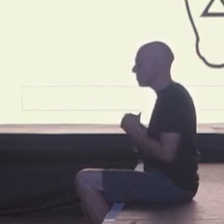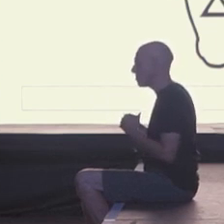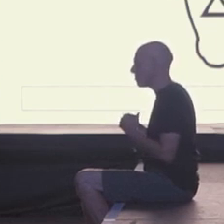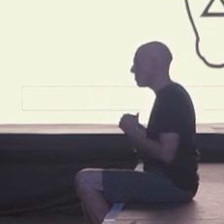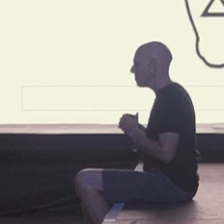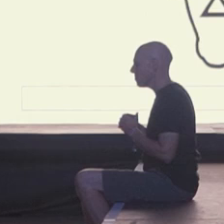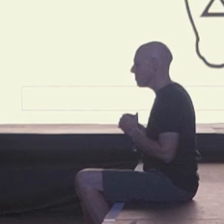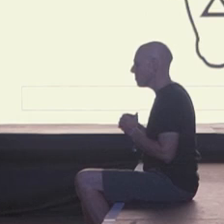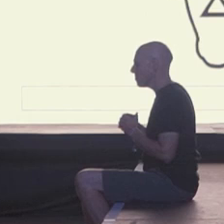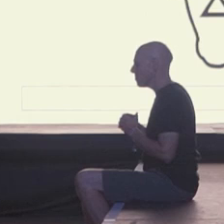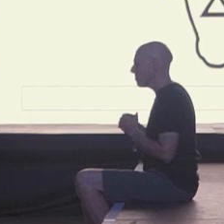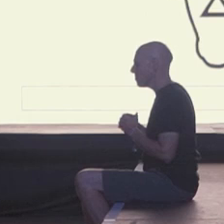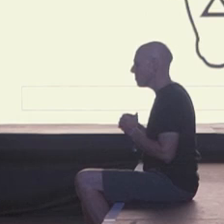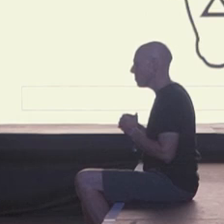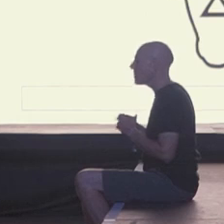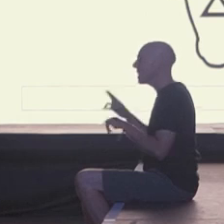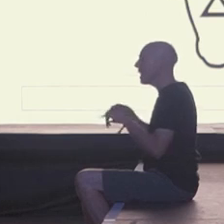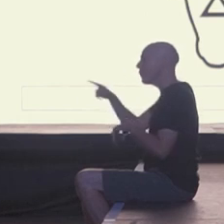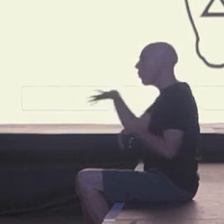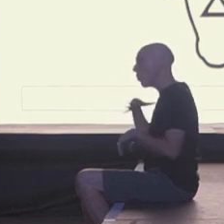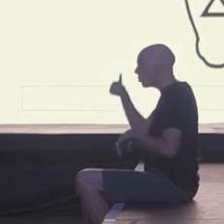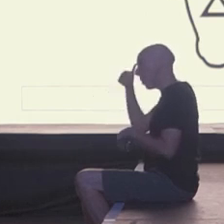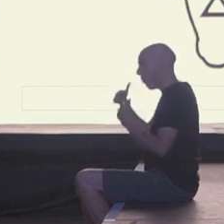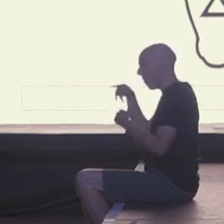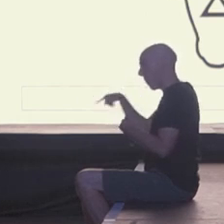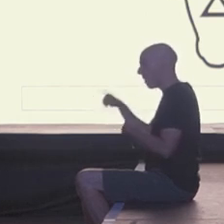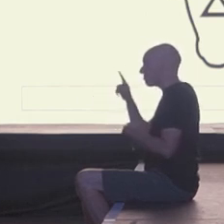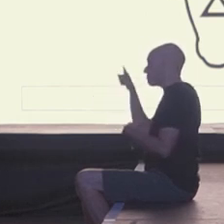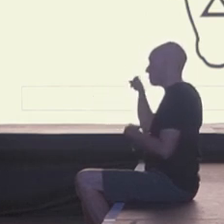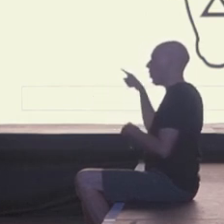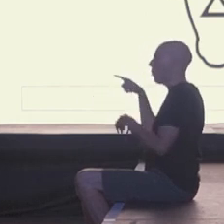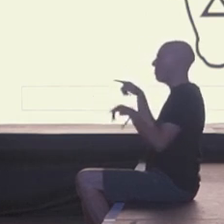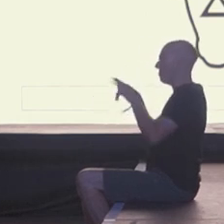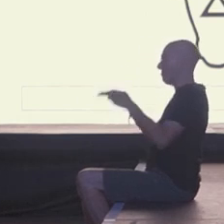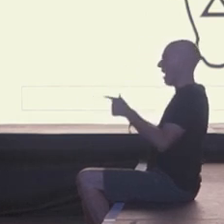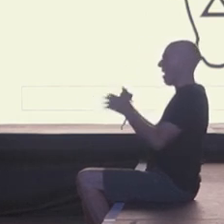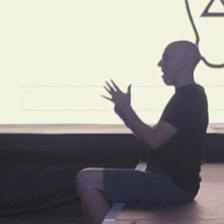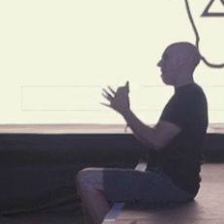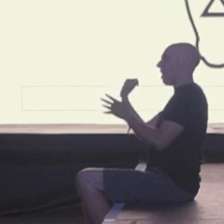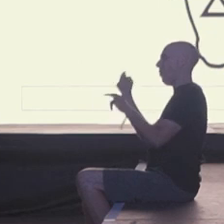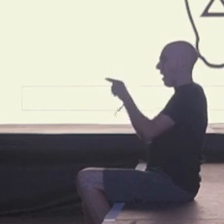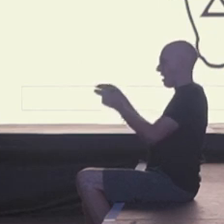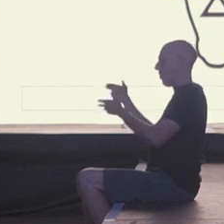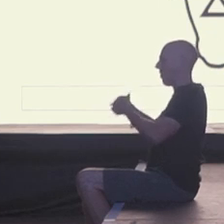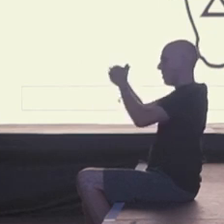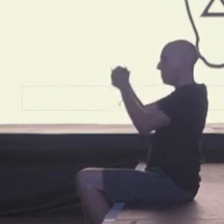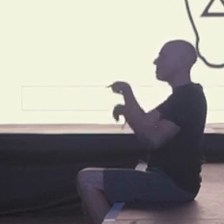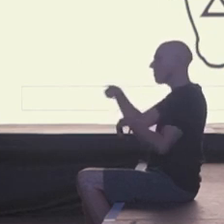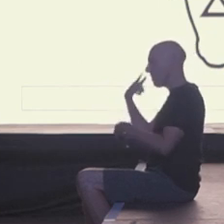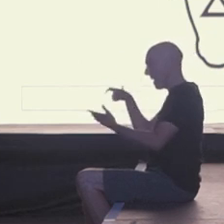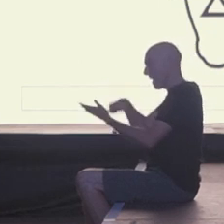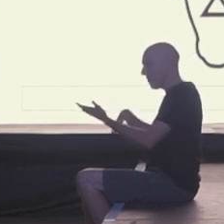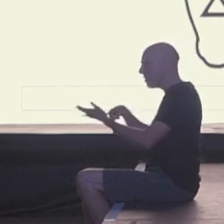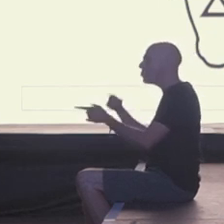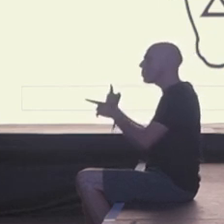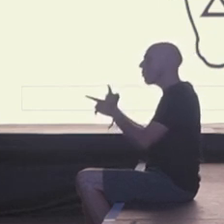Our Future, or you can come to the stall and get a leaflet. Because in terms of talking to councillors, which is it's not too bad, but like changing loads of